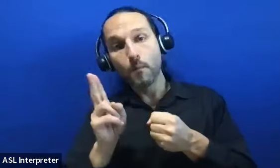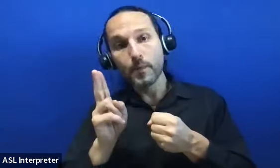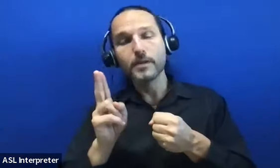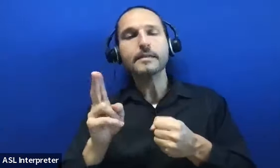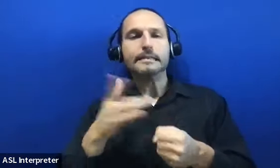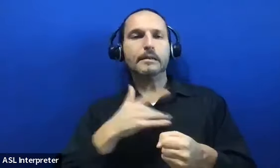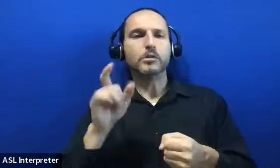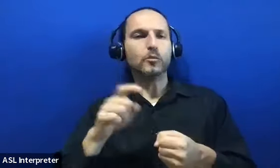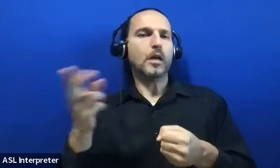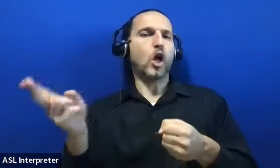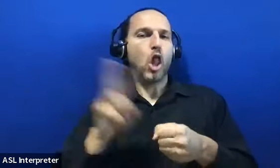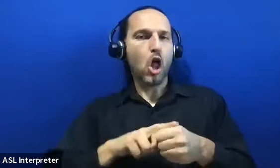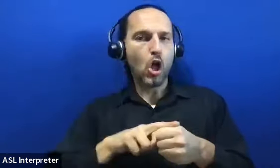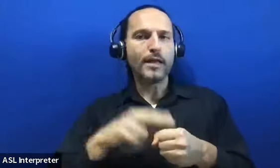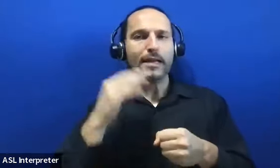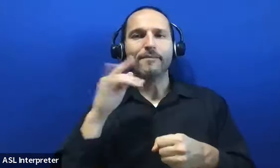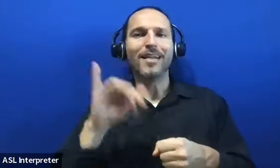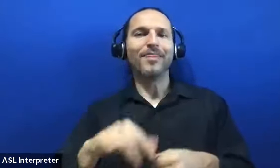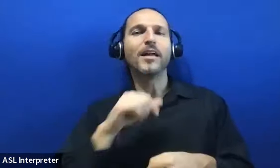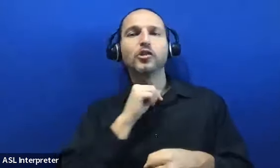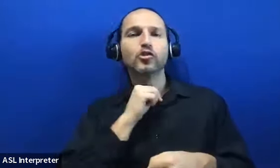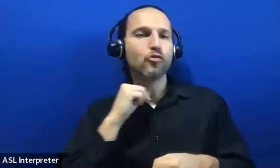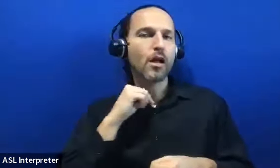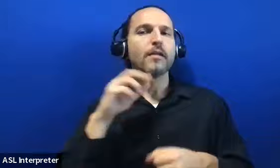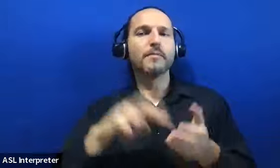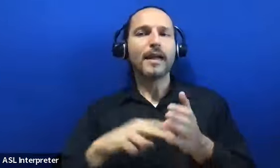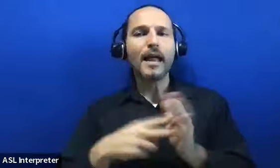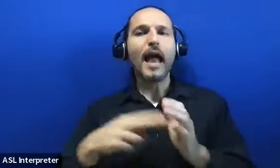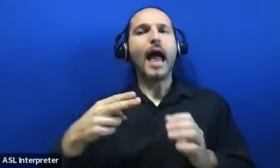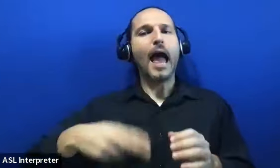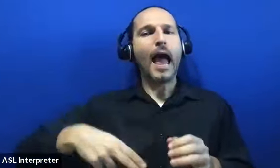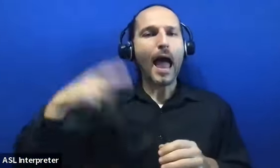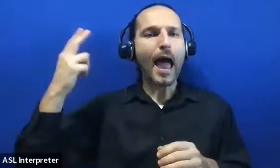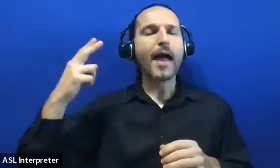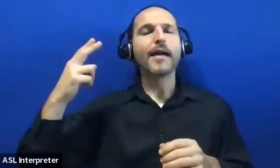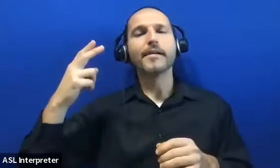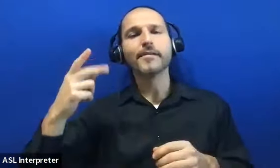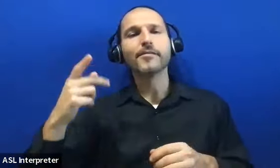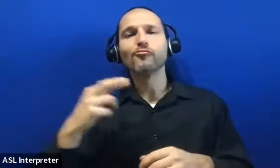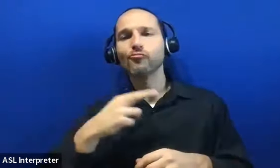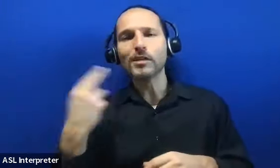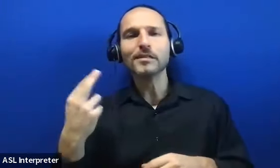with tracheostomy can be at a higher risk of aspiration.